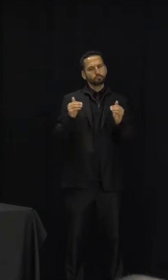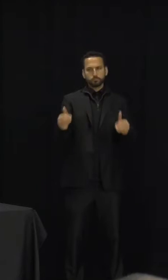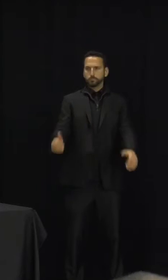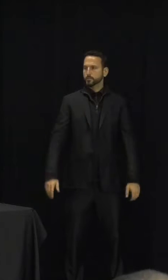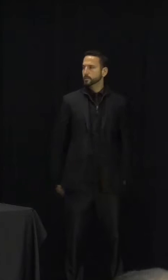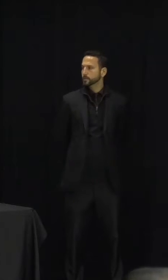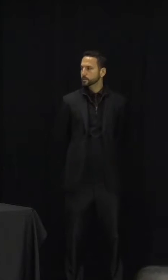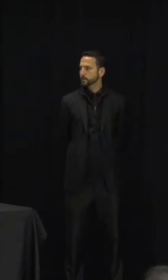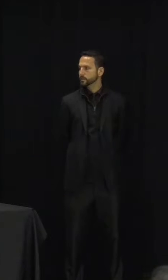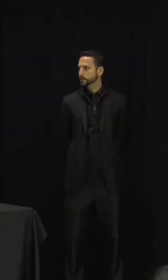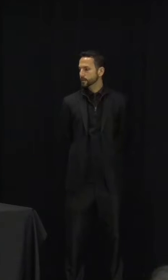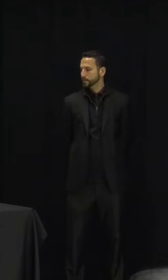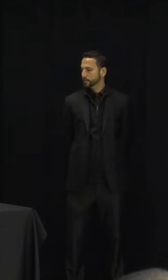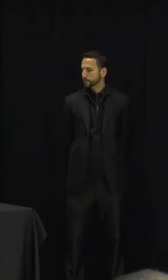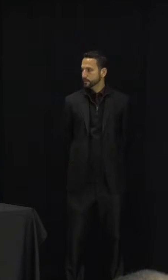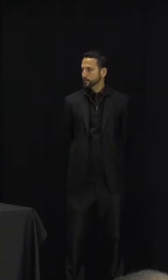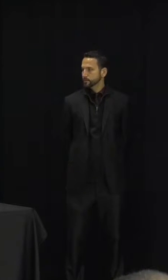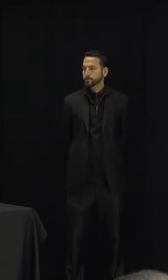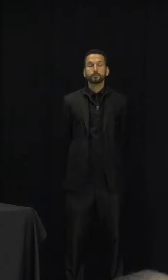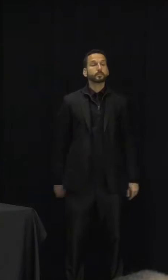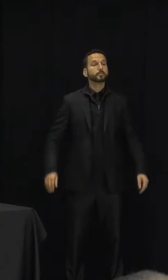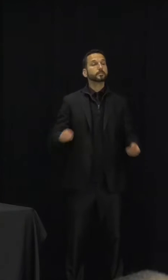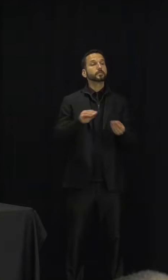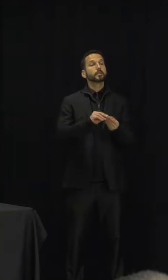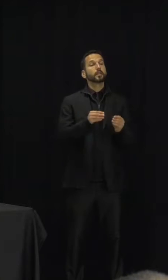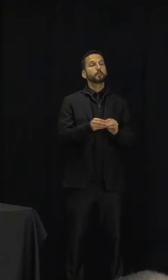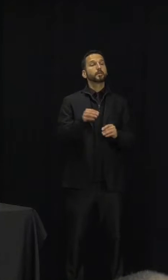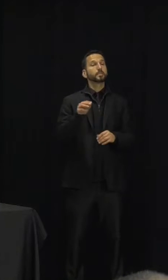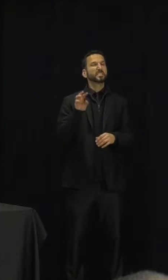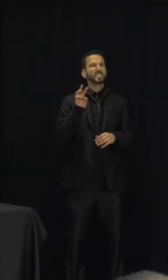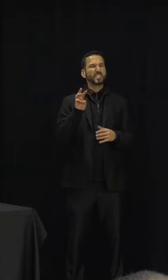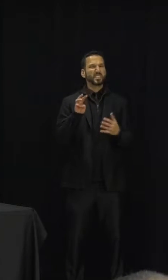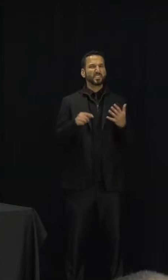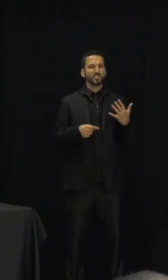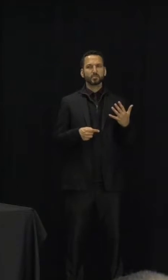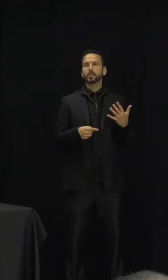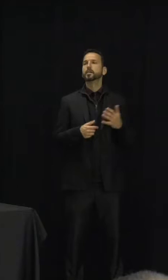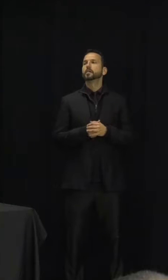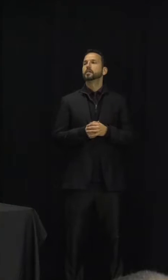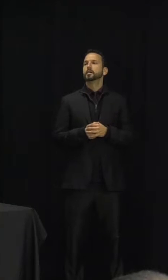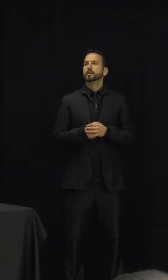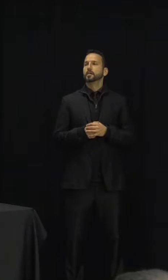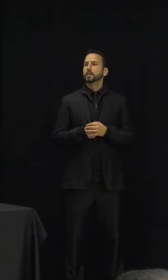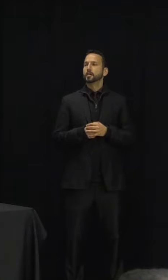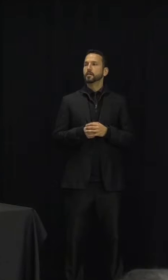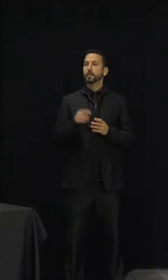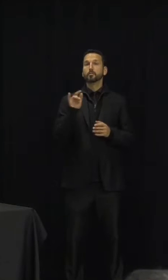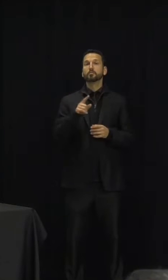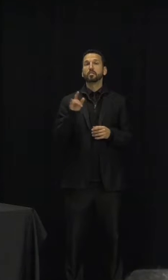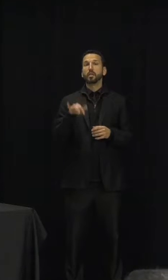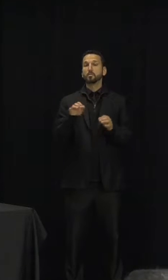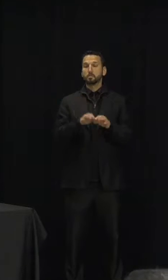economic access, geographic access, transportation access, cultural access, and so forth.